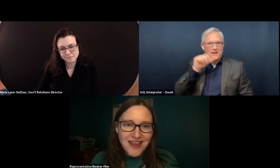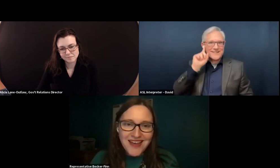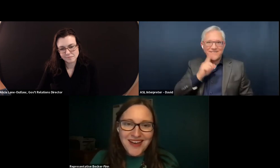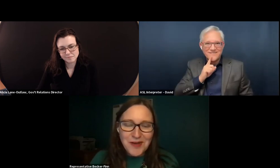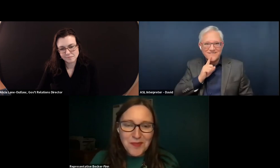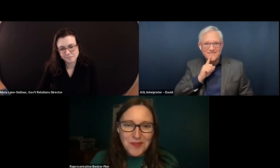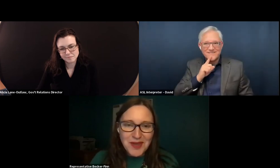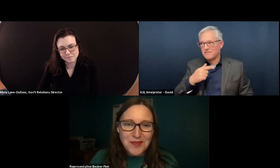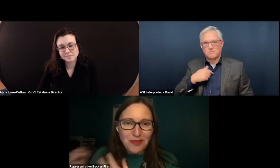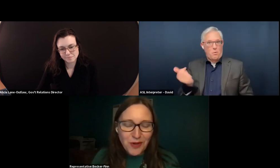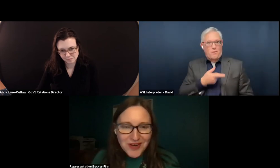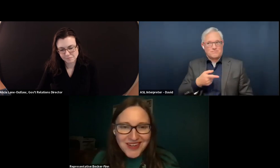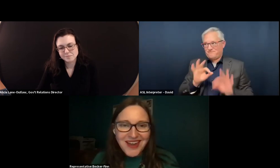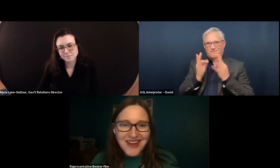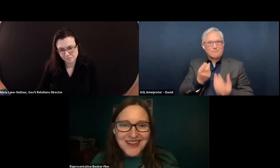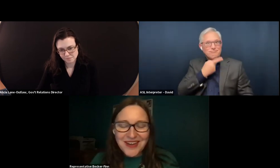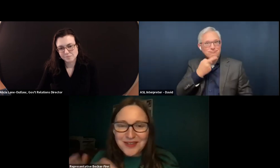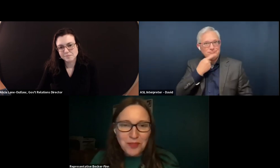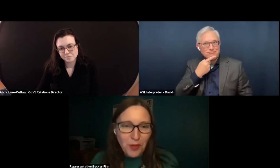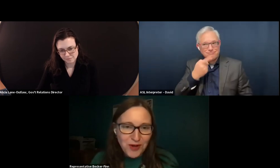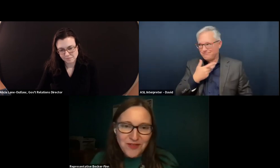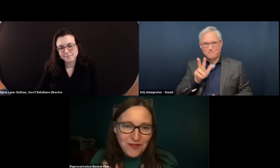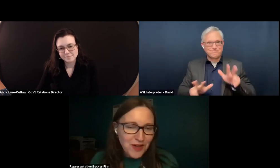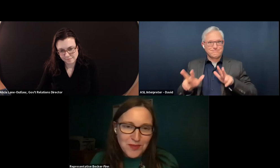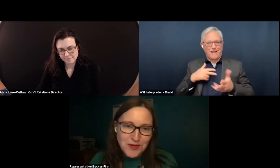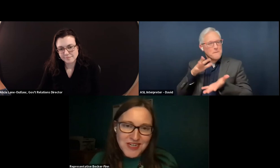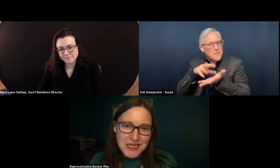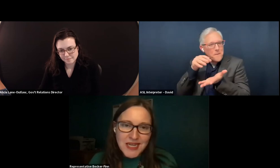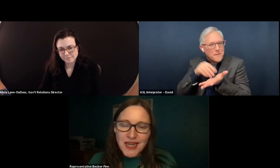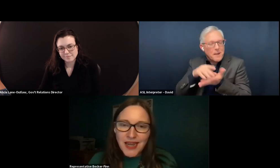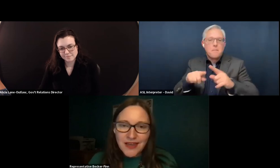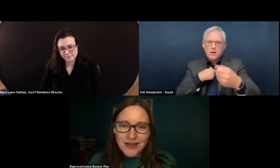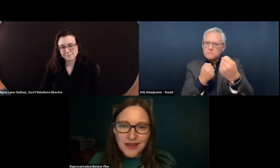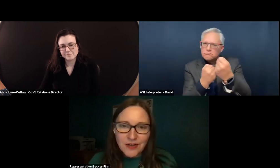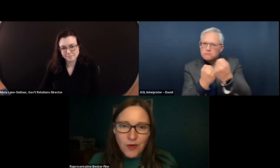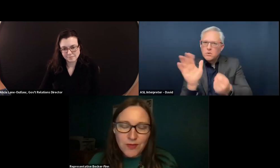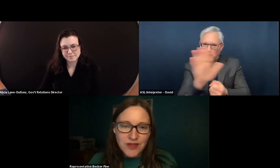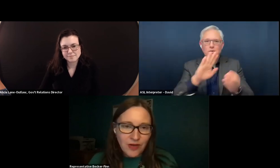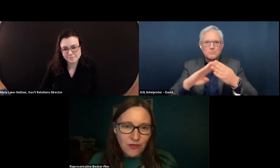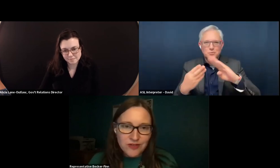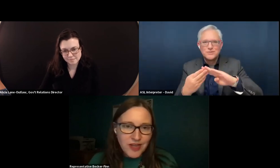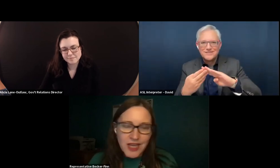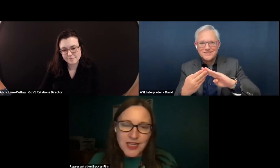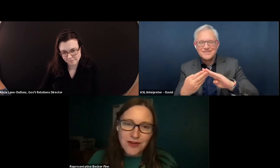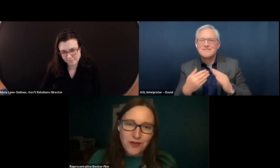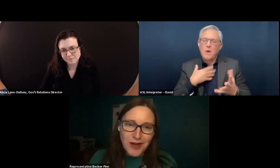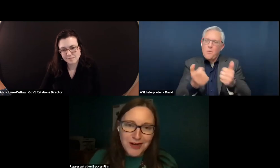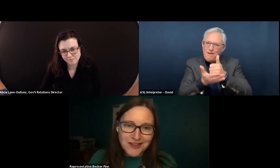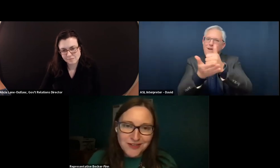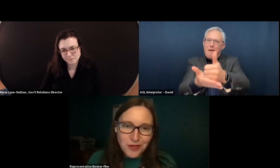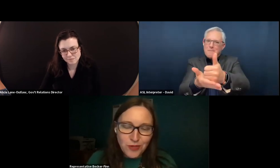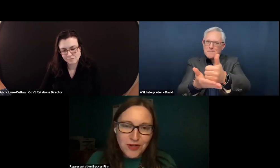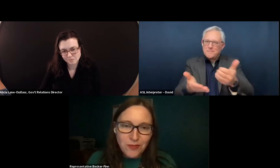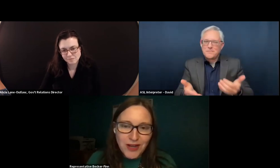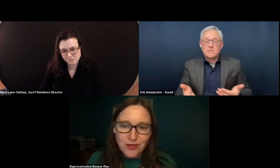I am learning and supportive of the community and want to be as helpful as I can, even if you're not